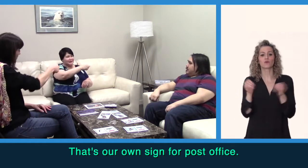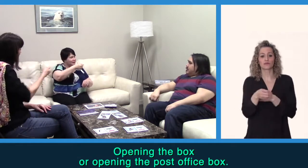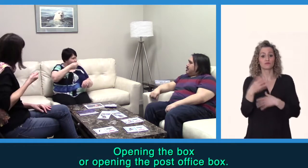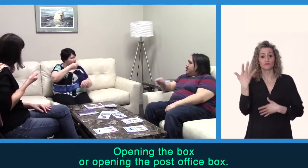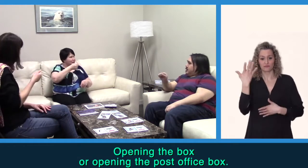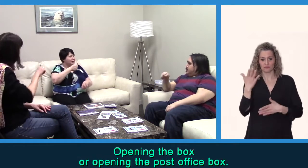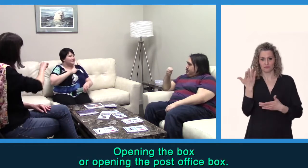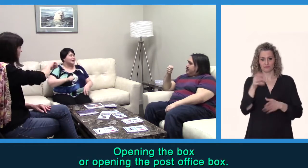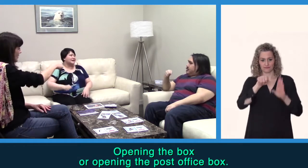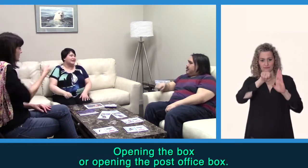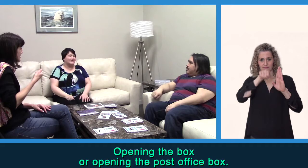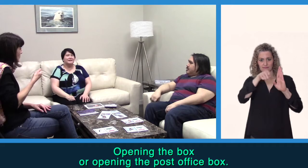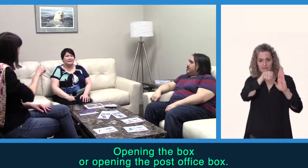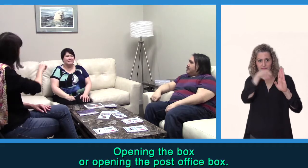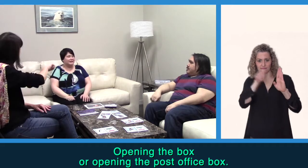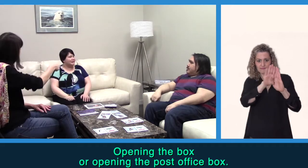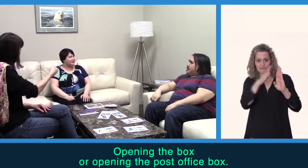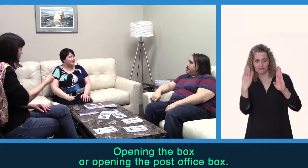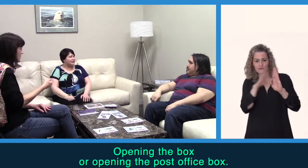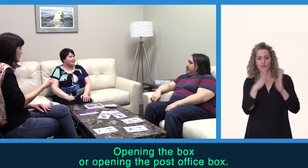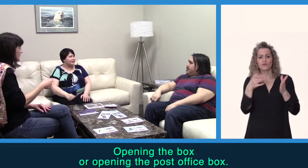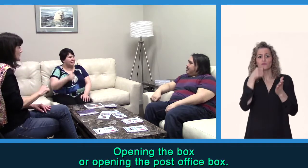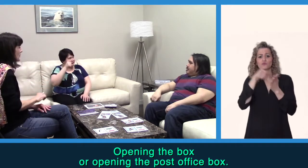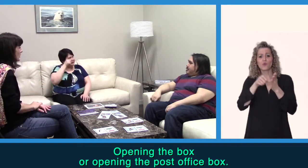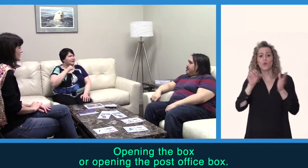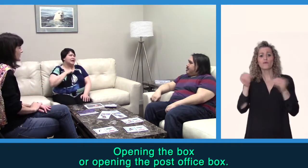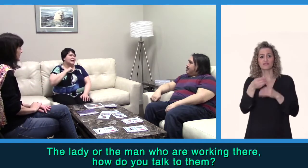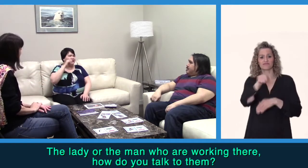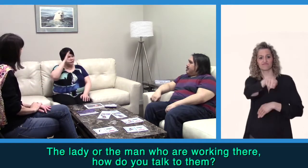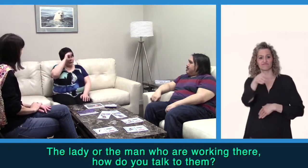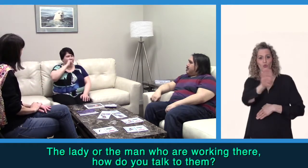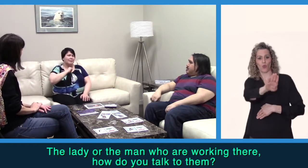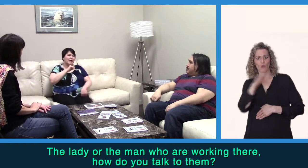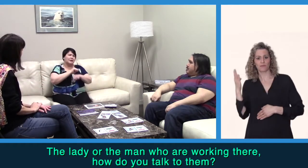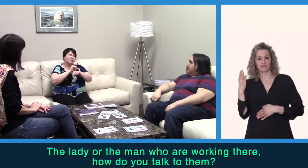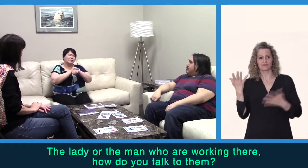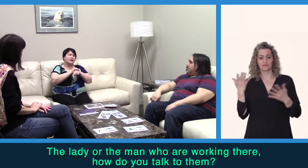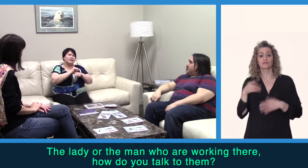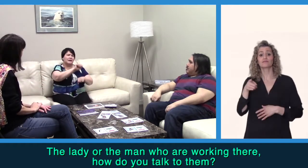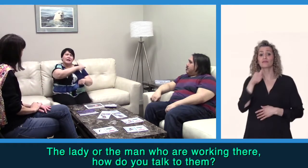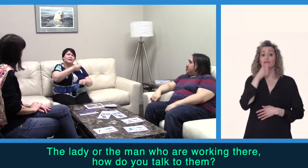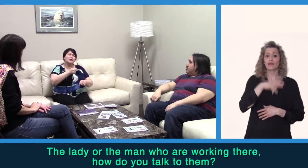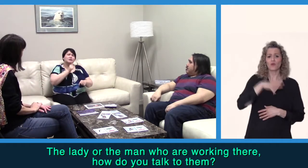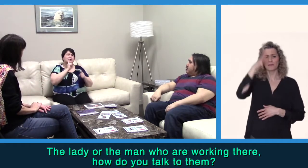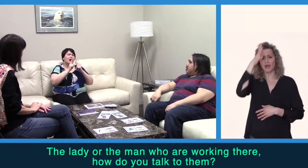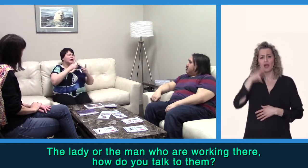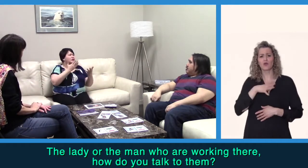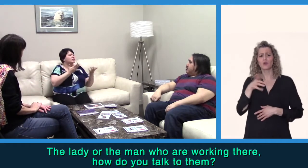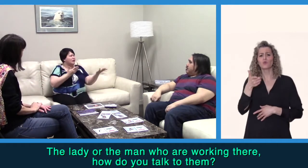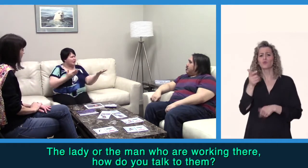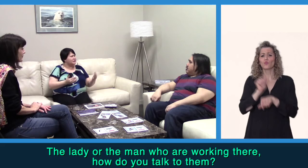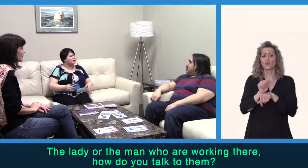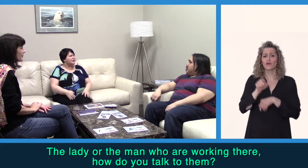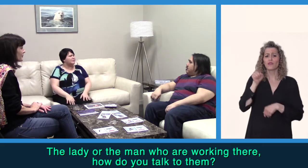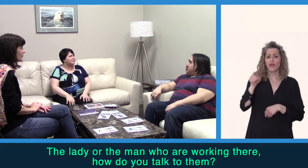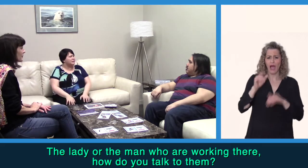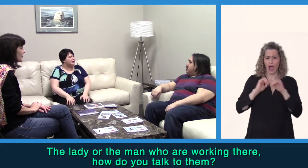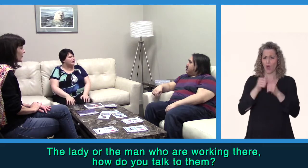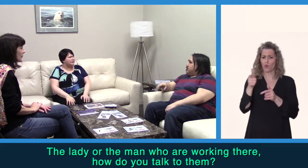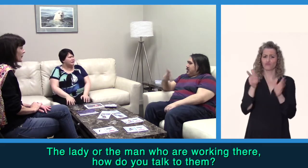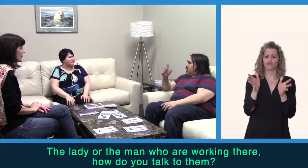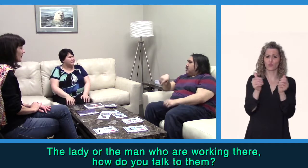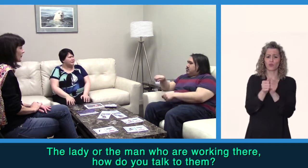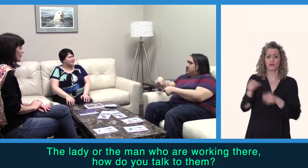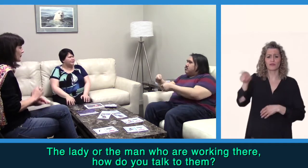office. Oh, this is the box, the opening the post office box. The lady or the man working there at the post, how do you talk to them?